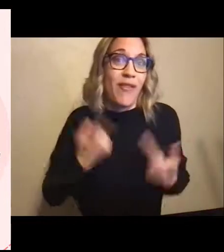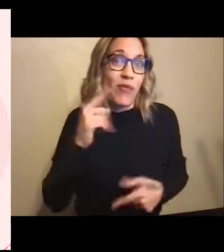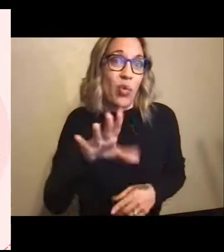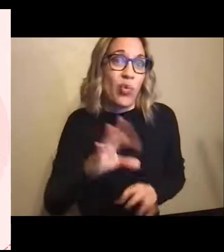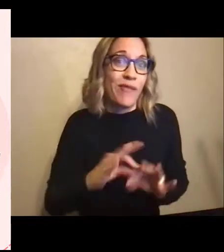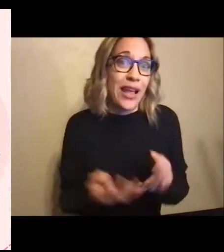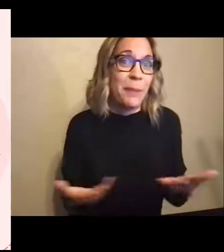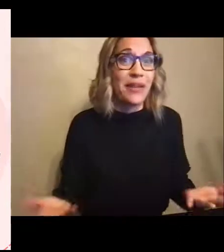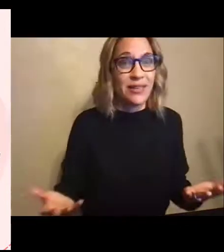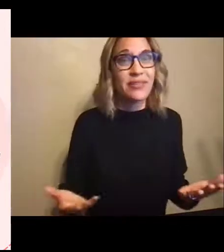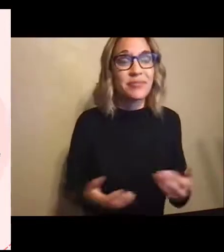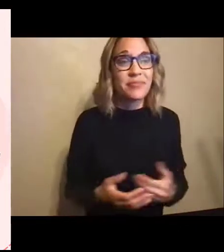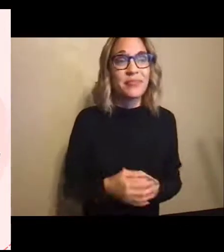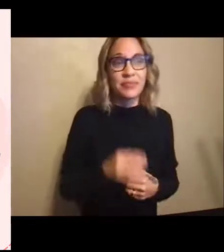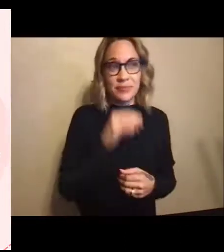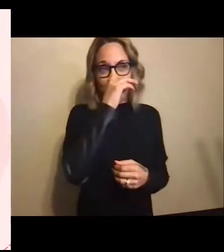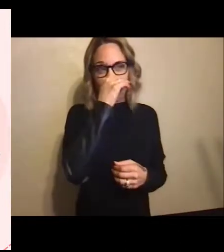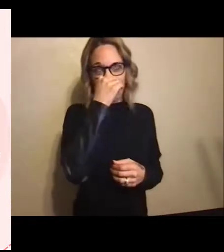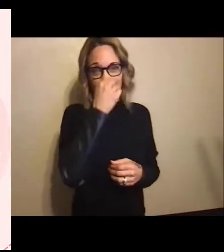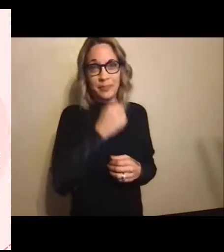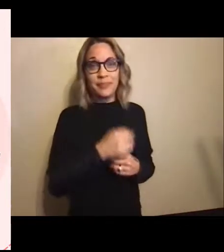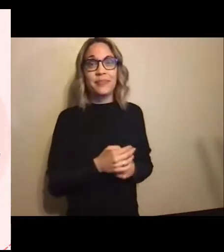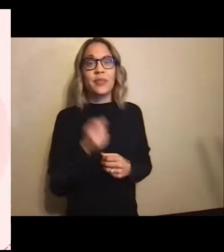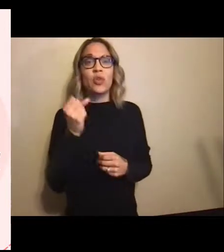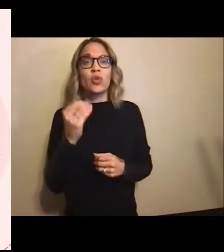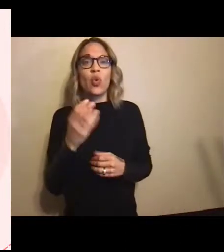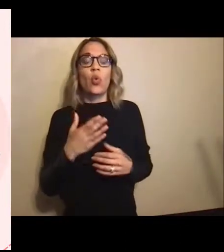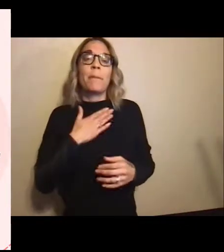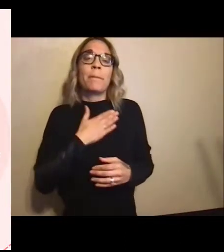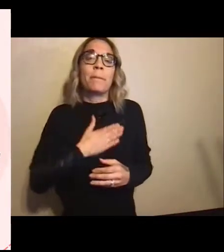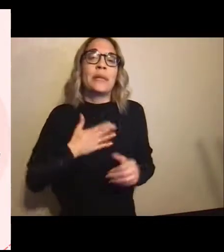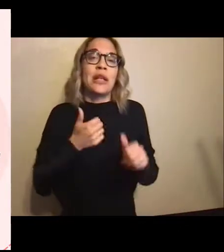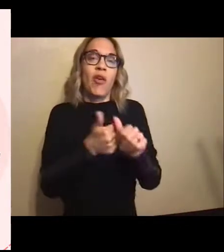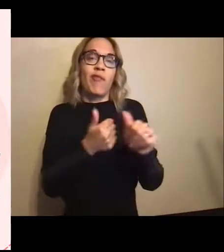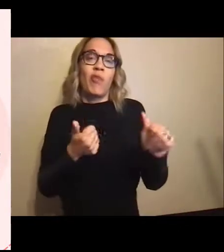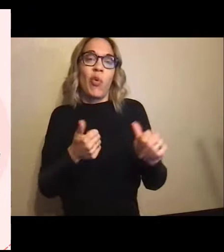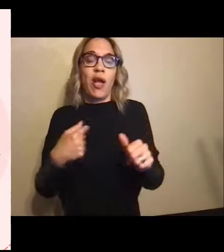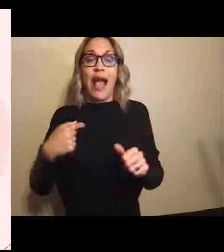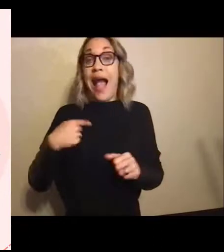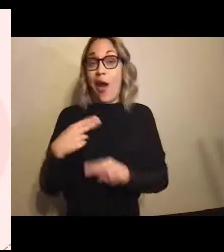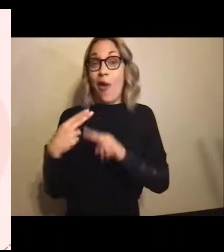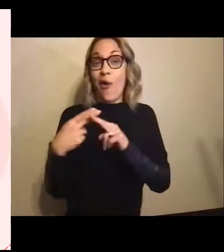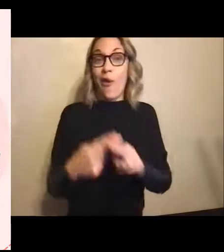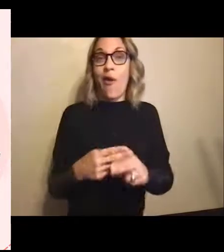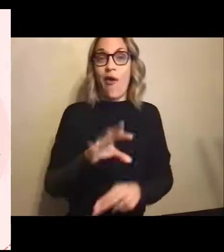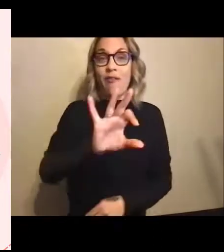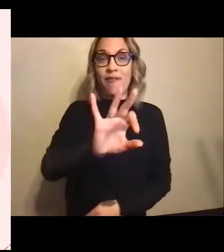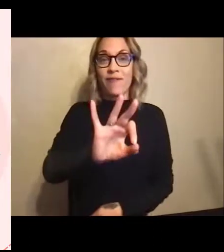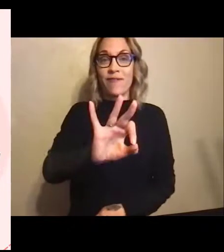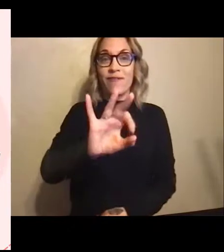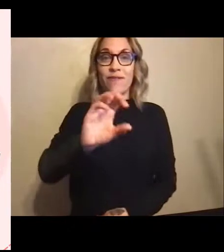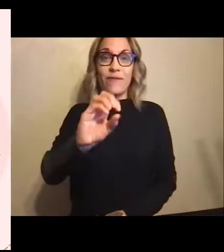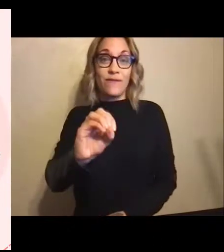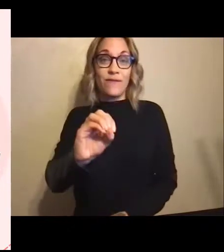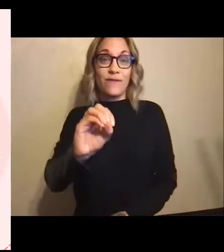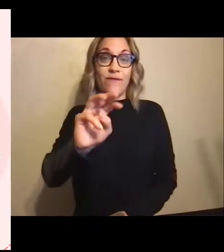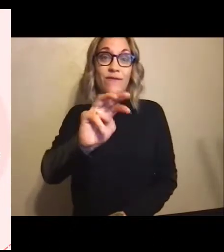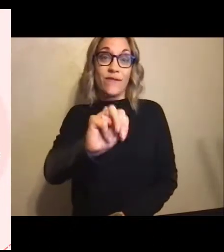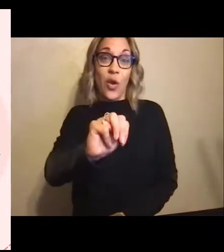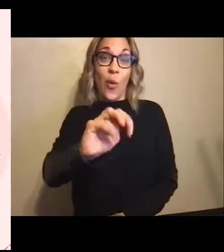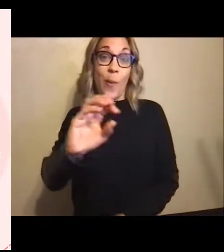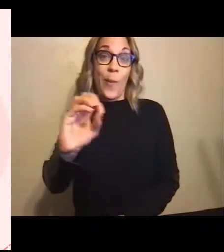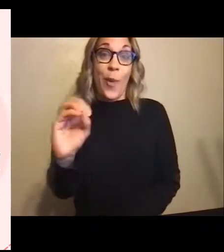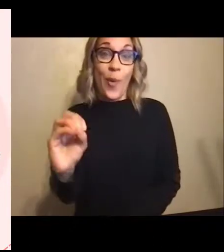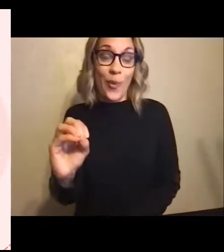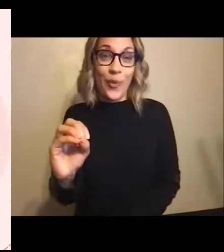fight for your dreams and your family and make your life the way you want it. So people have to understand that. Please avoid something